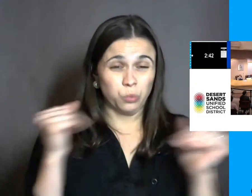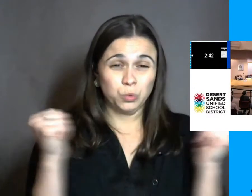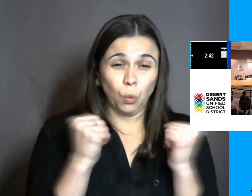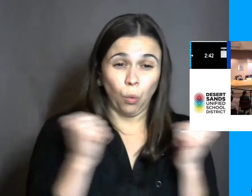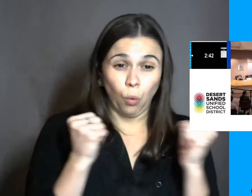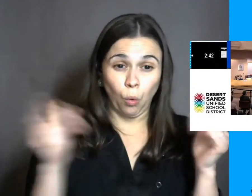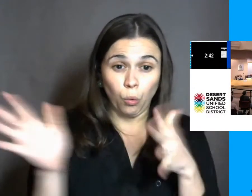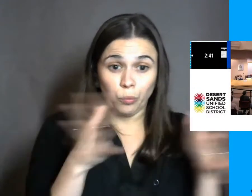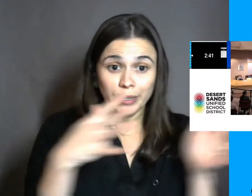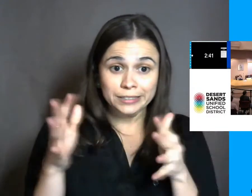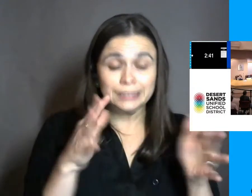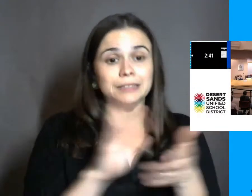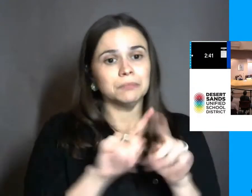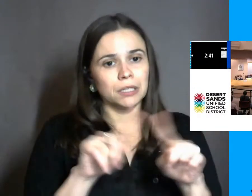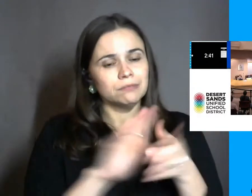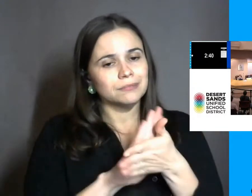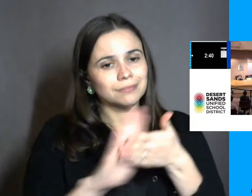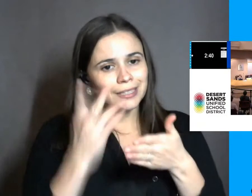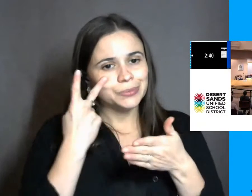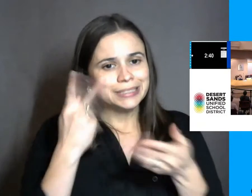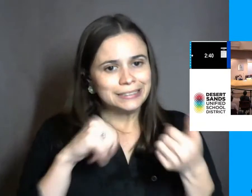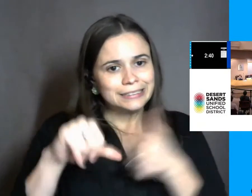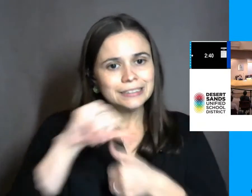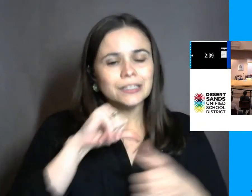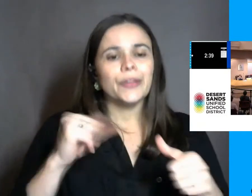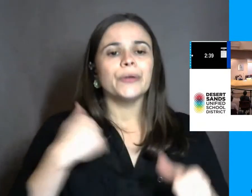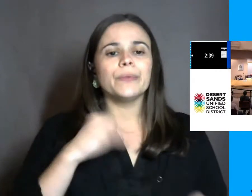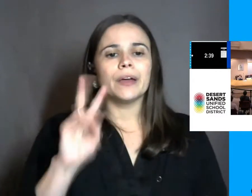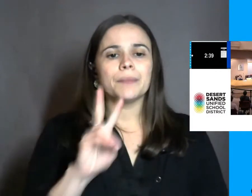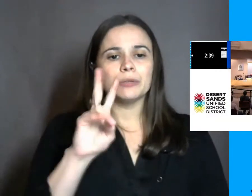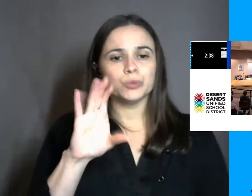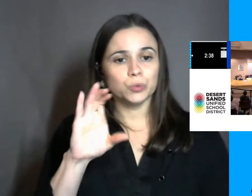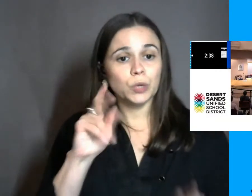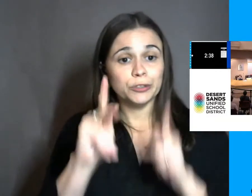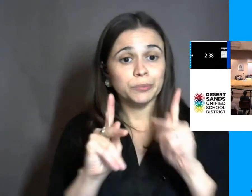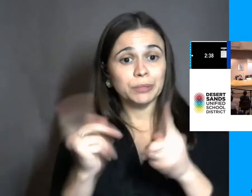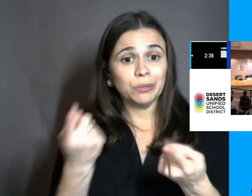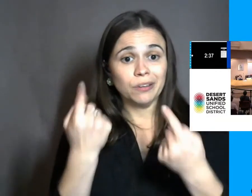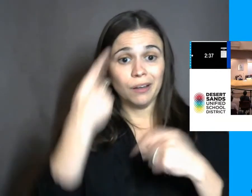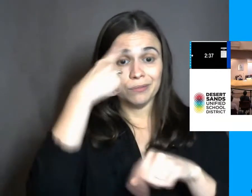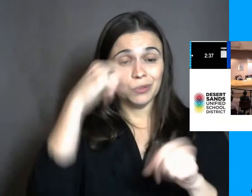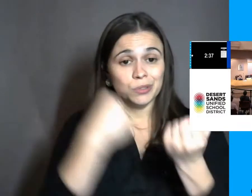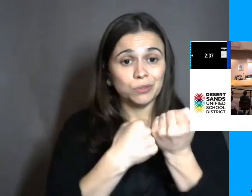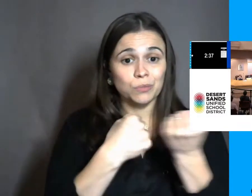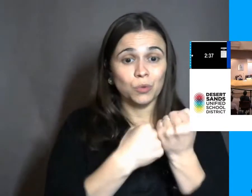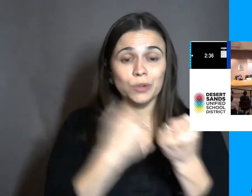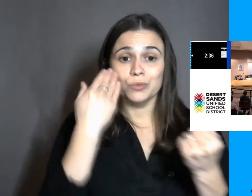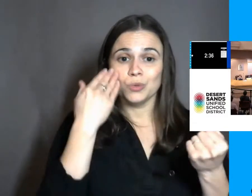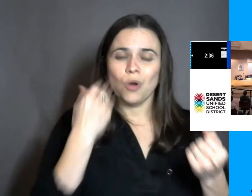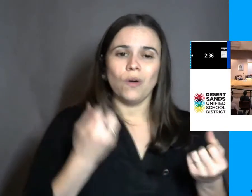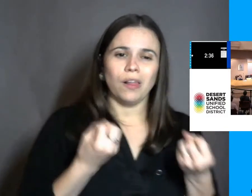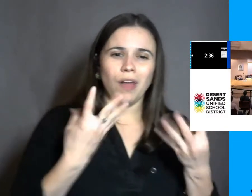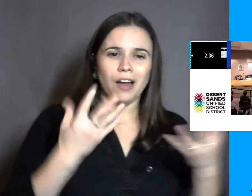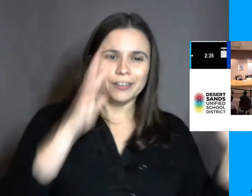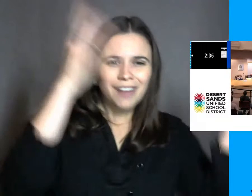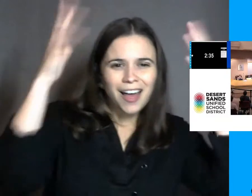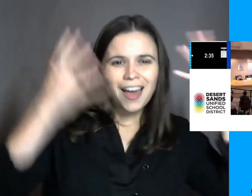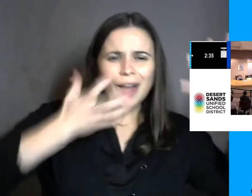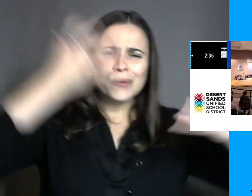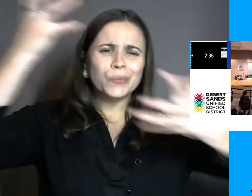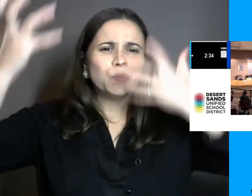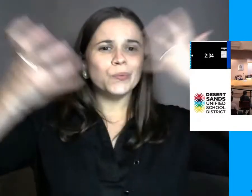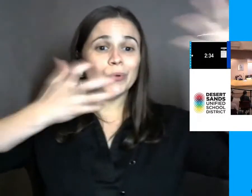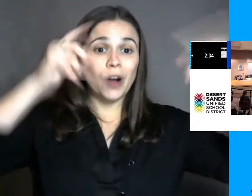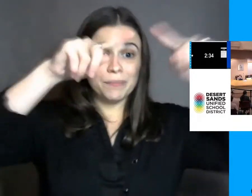to see everybody. We got about 200 folks coming out in support. So a lot of the cheering, a lot of the signs out there. It's